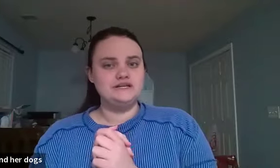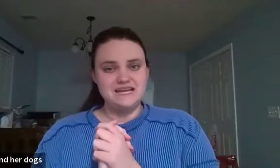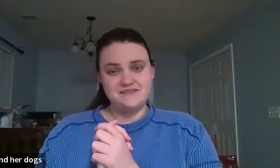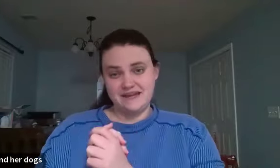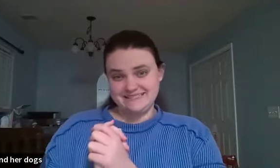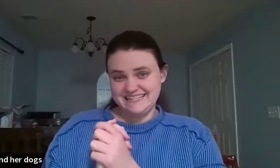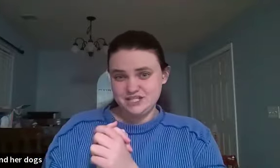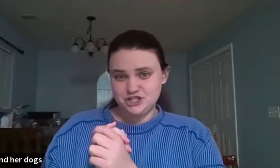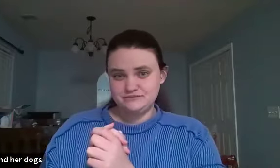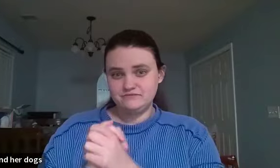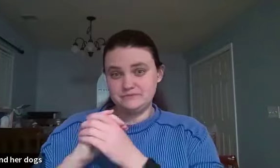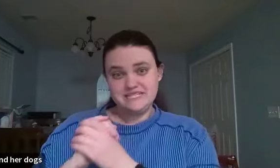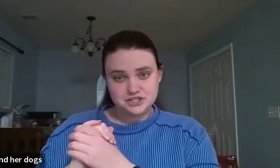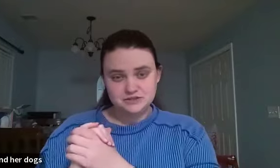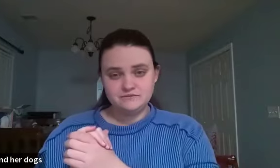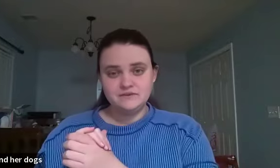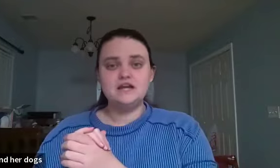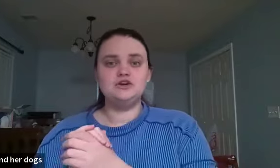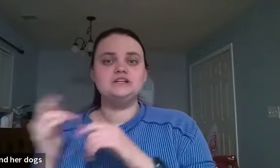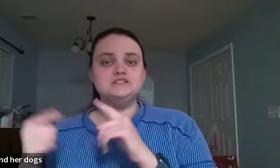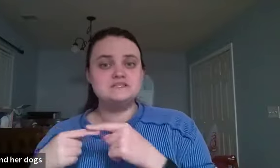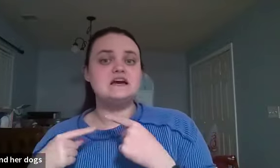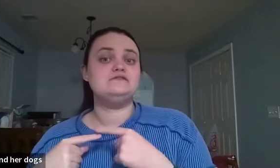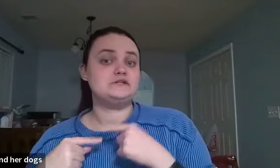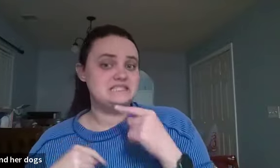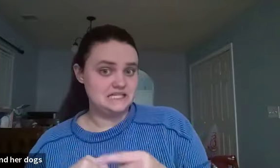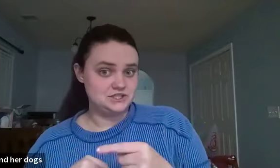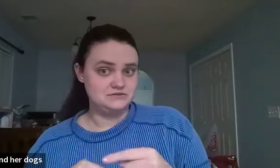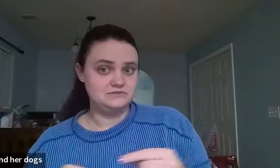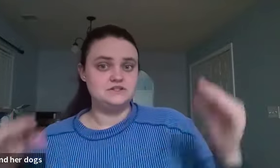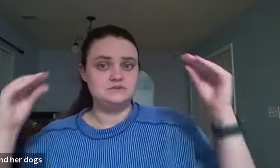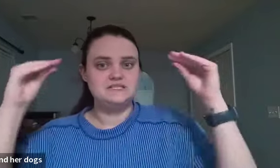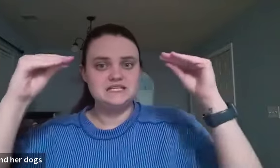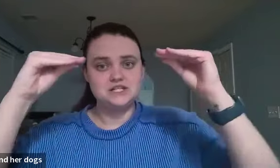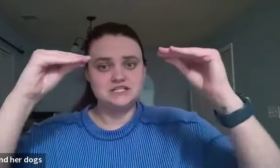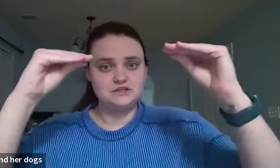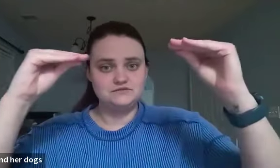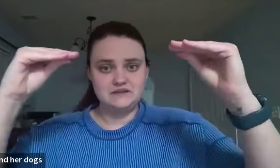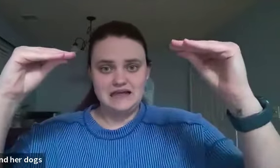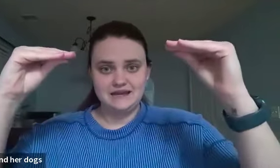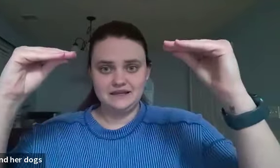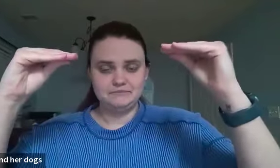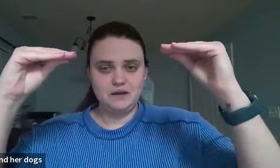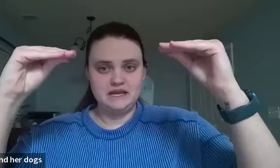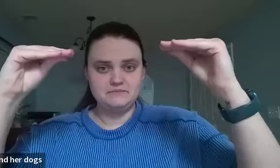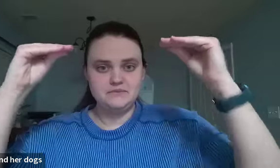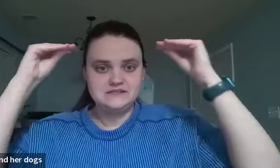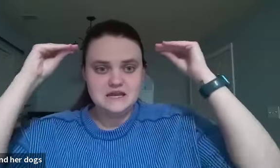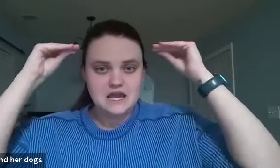going to take that teach from teacher, and you're going to do the sign for teach. So teach is two flat, like hand puppets, and